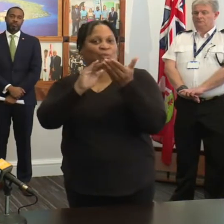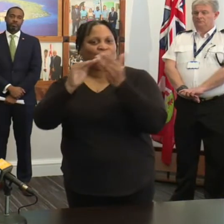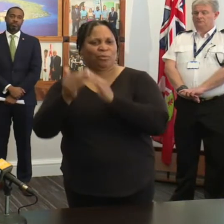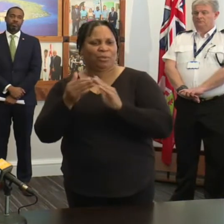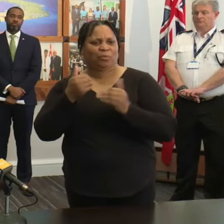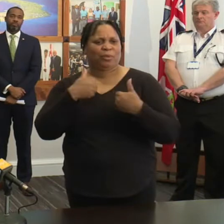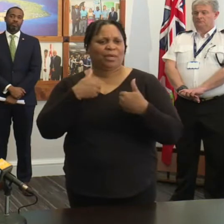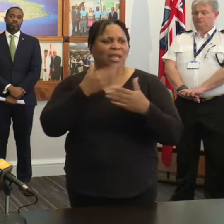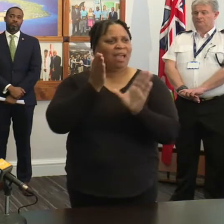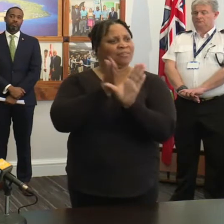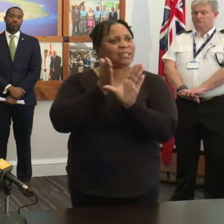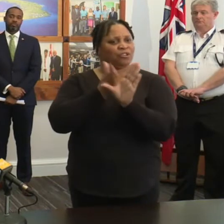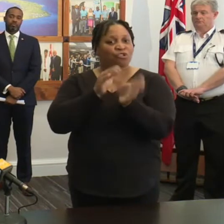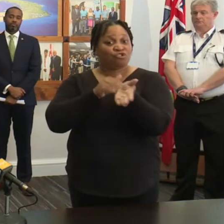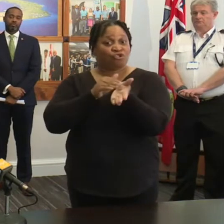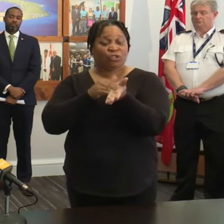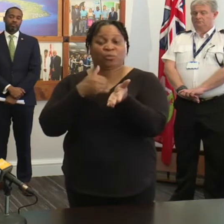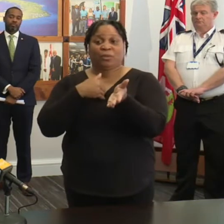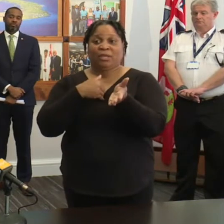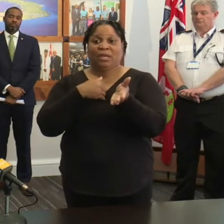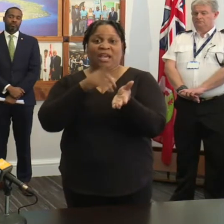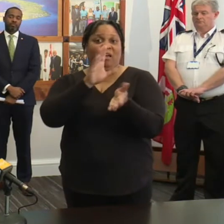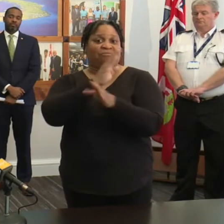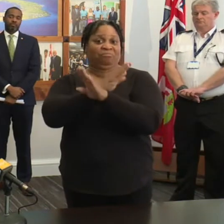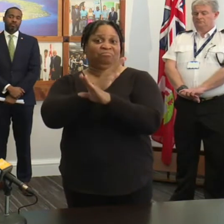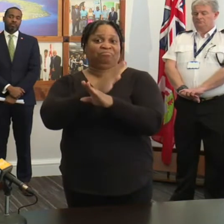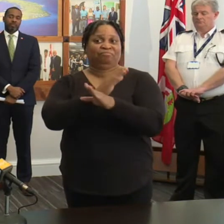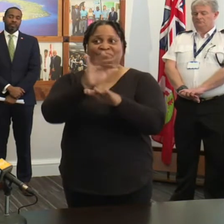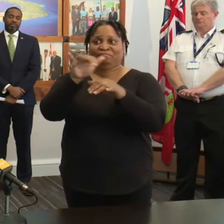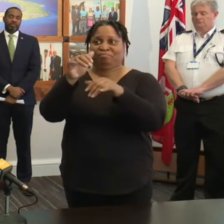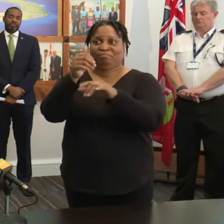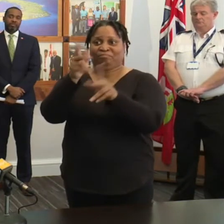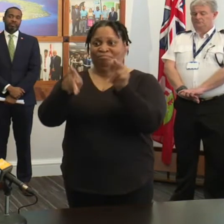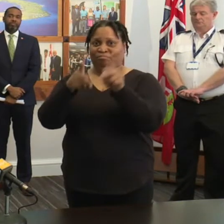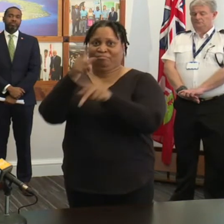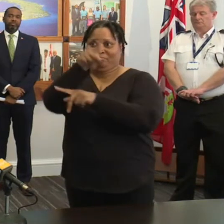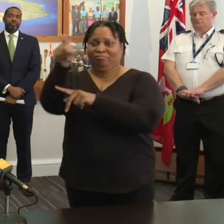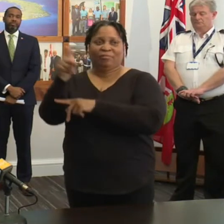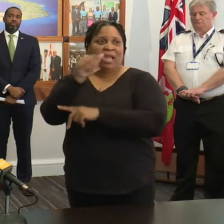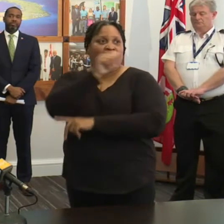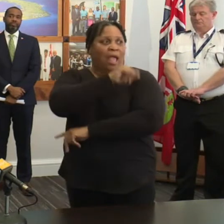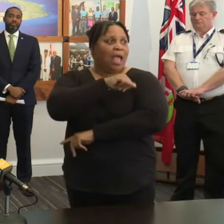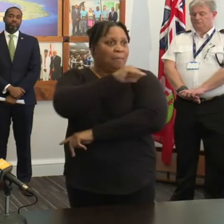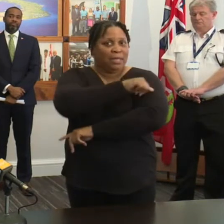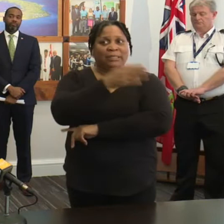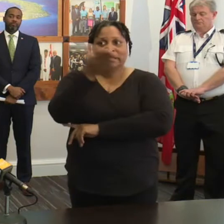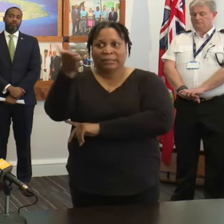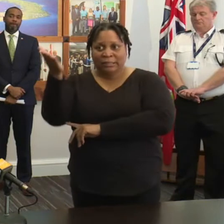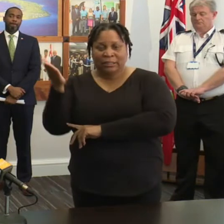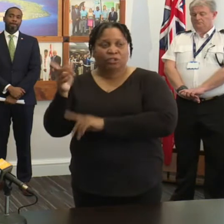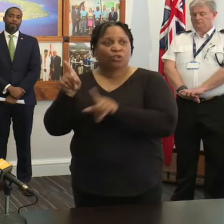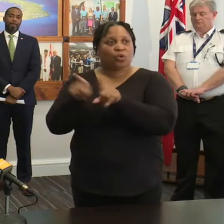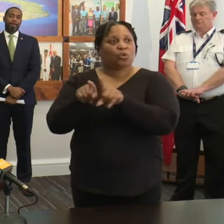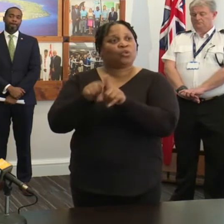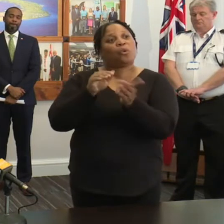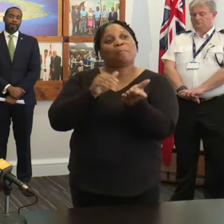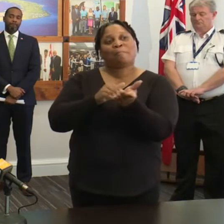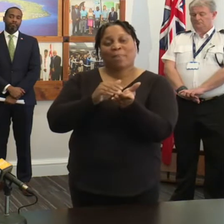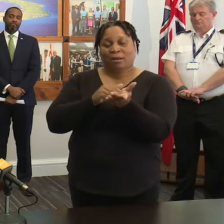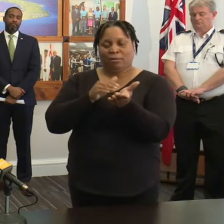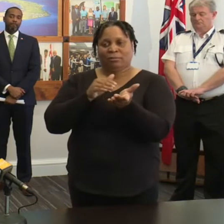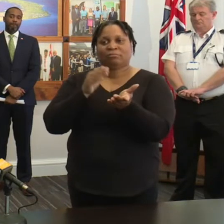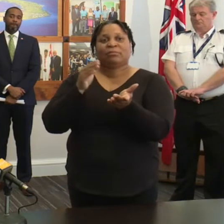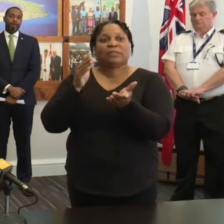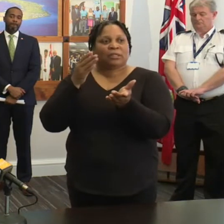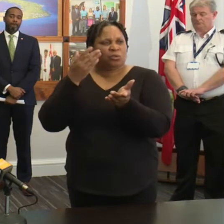there. We have security detail that is there. We had members of the St. John's ambulance were there. We also had a medical doctor there. And so we